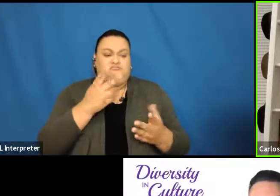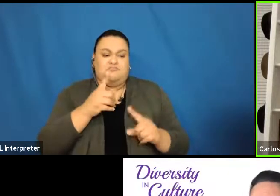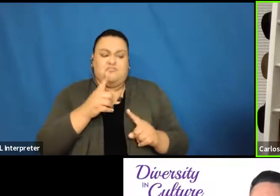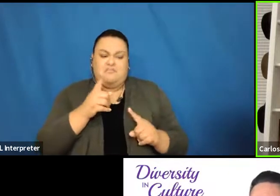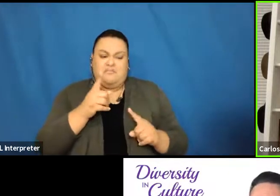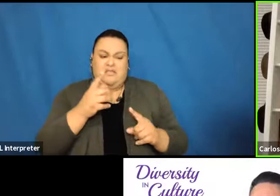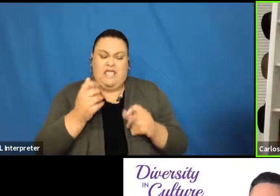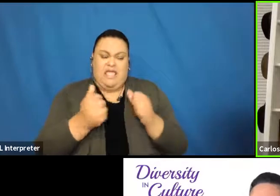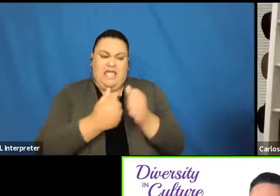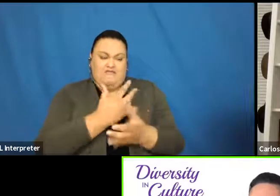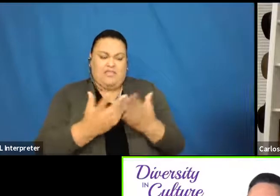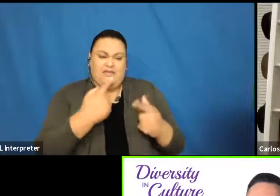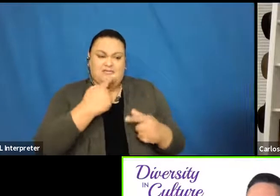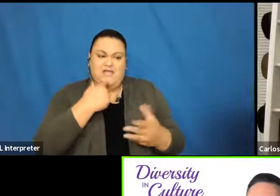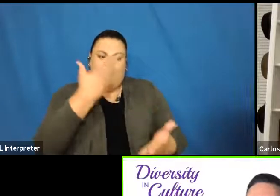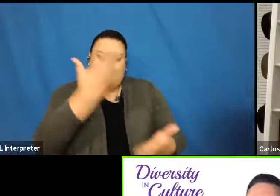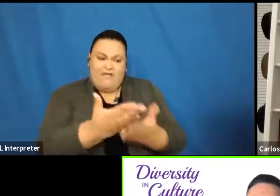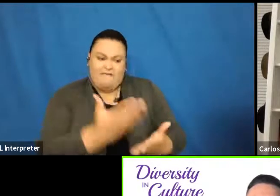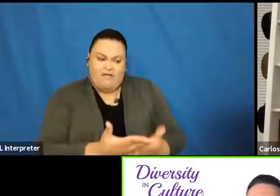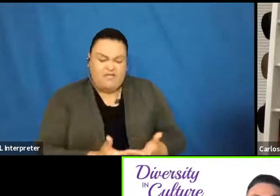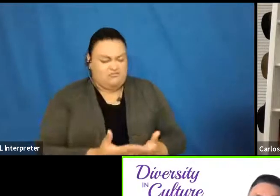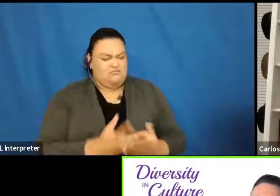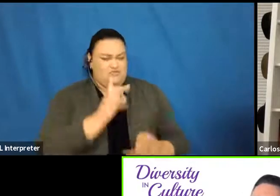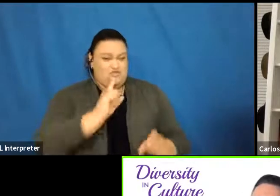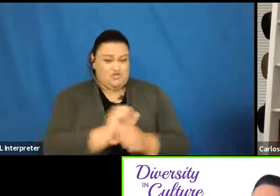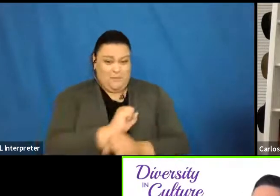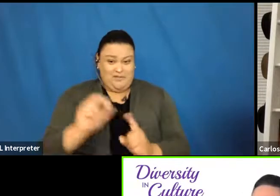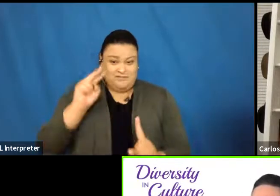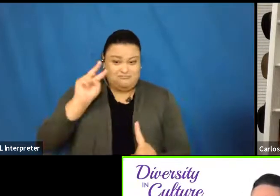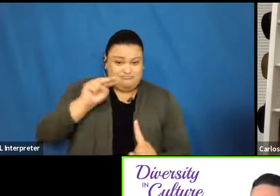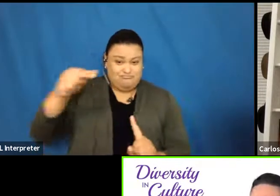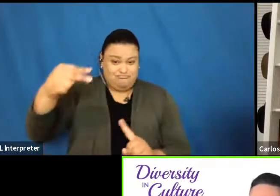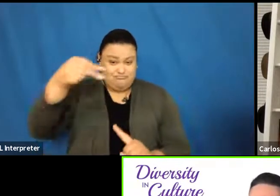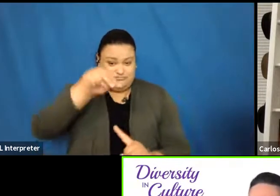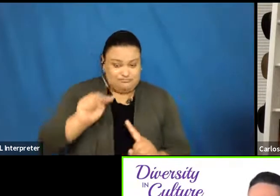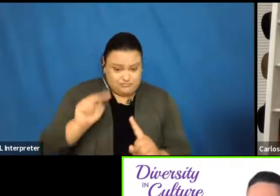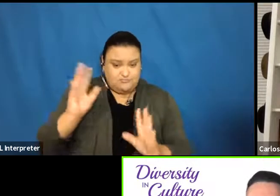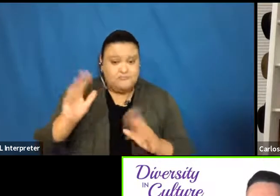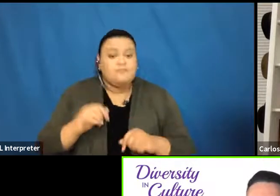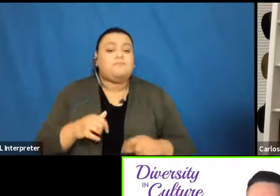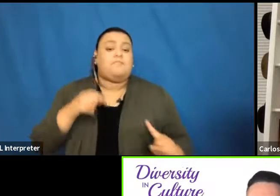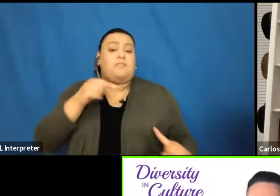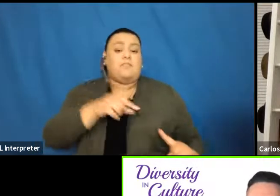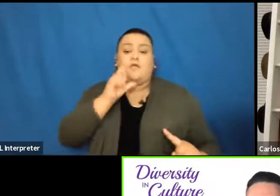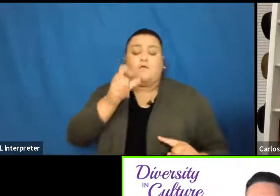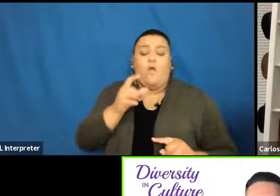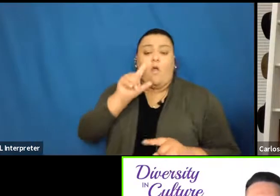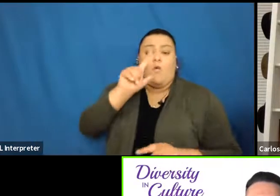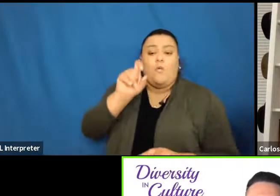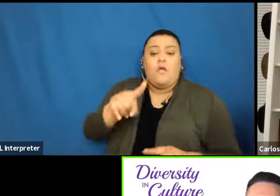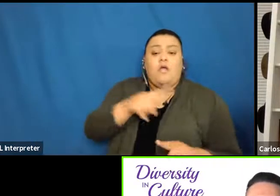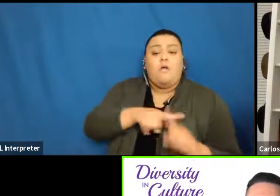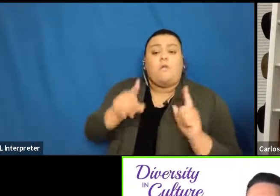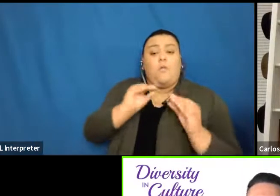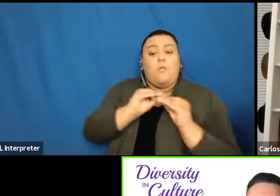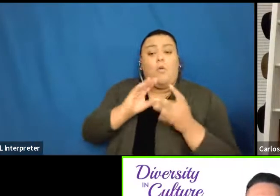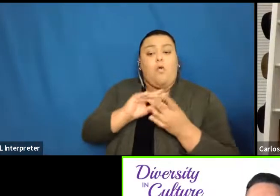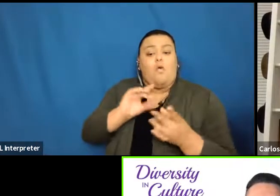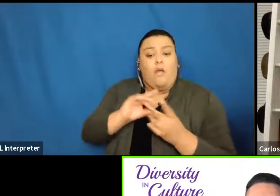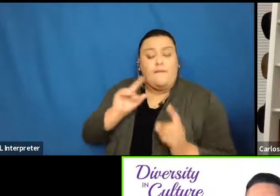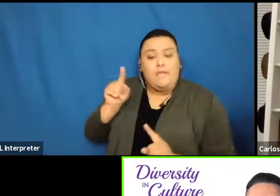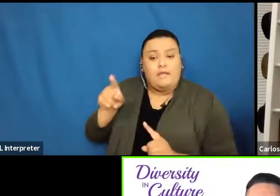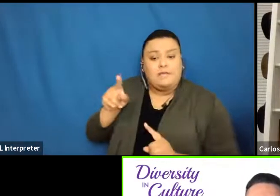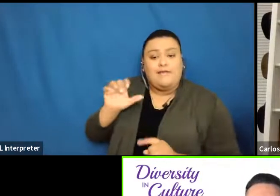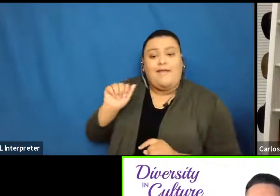through the fact and the fiction. So actually, now this is not so much a question, but more of a comment. So Ashley